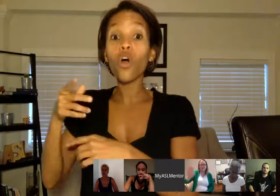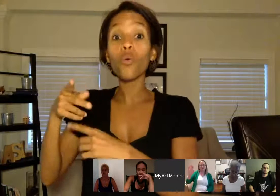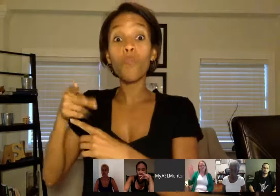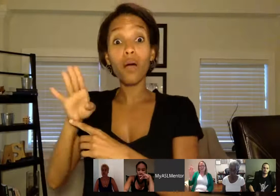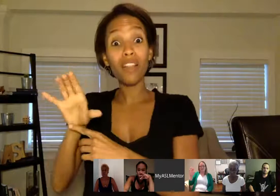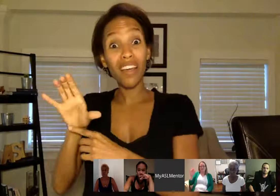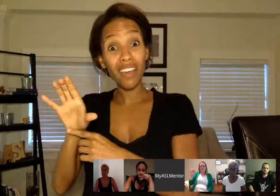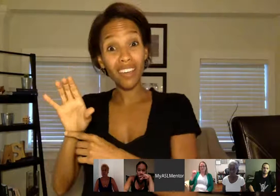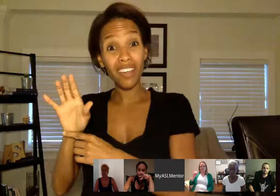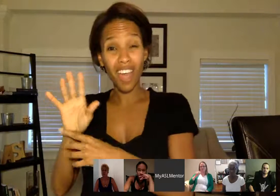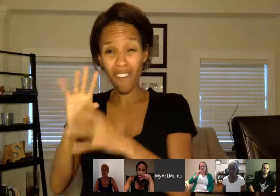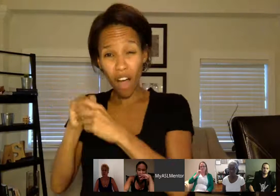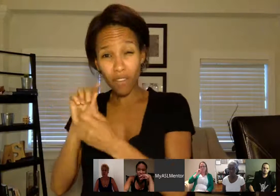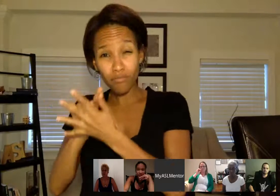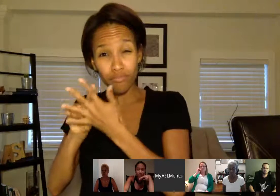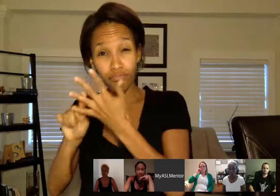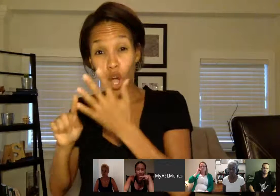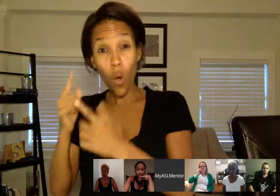oh,